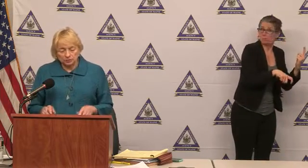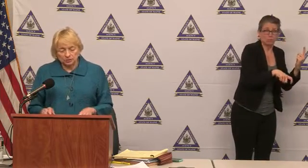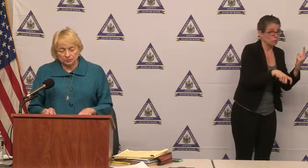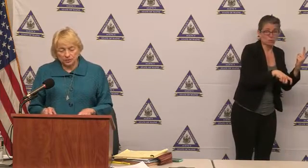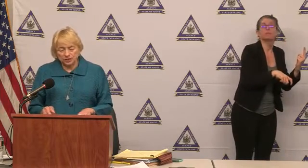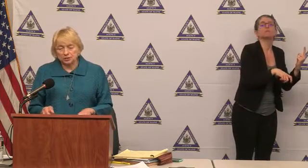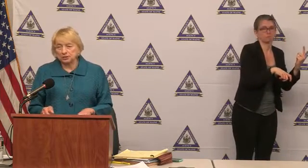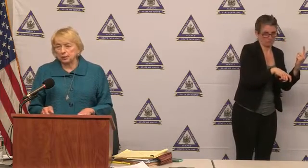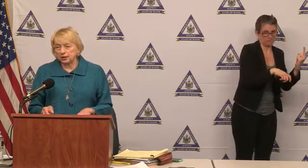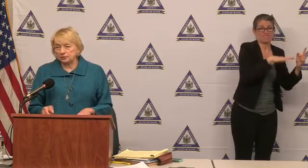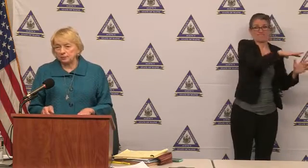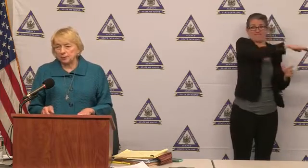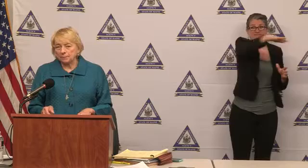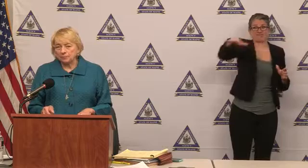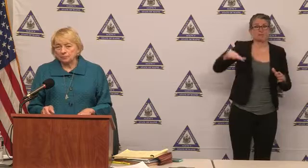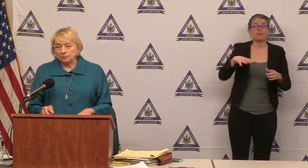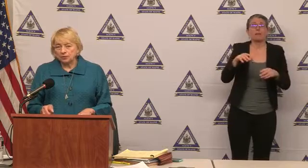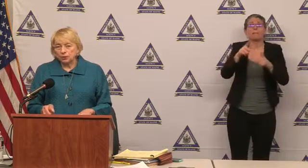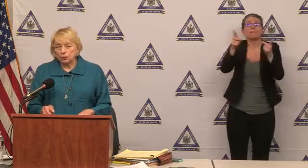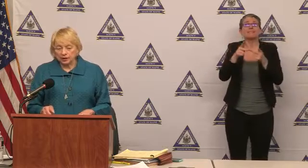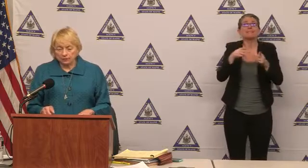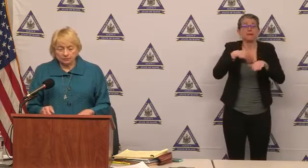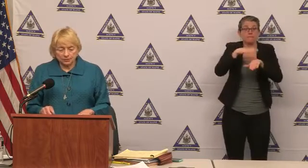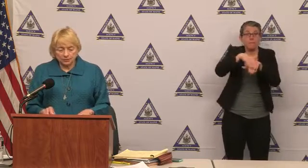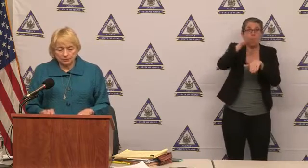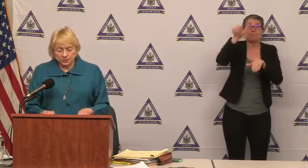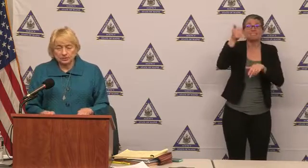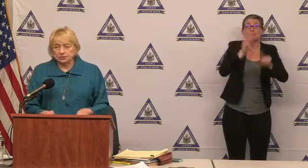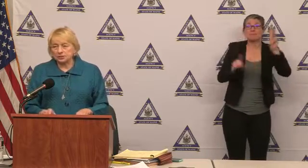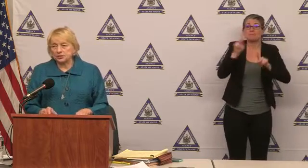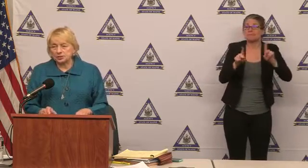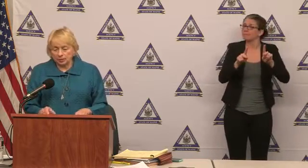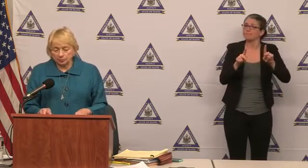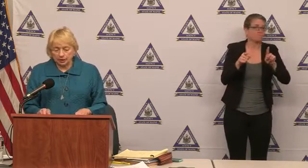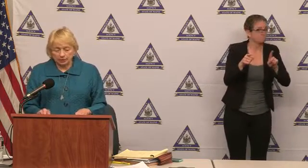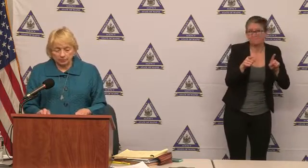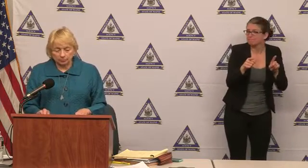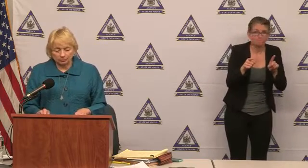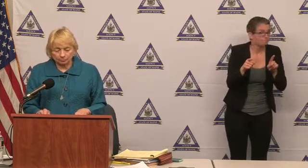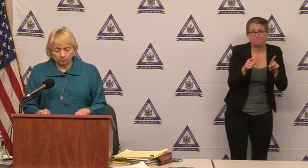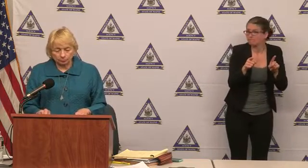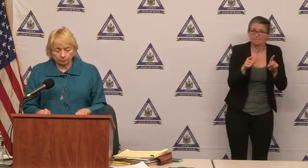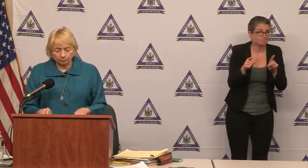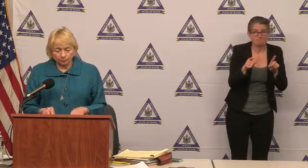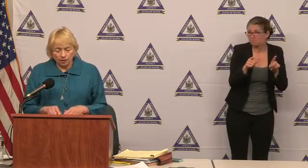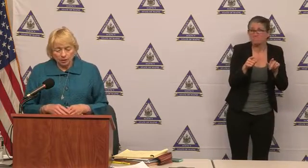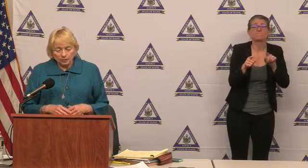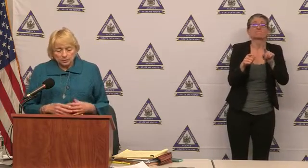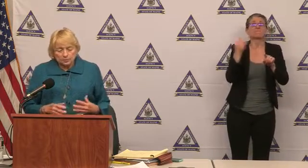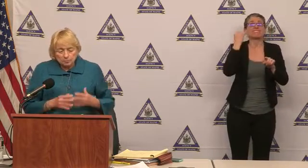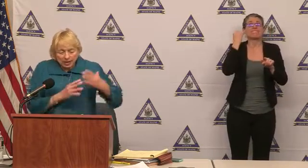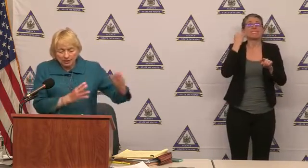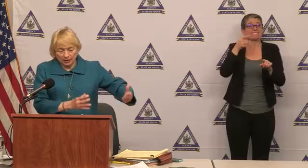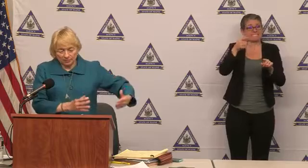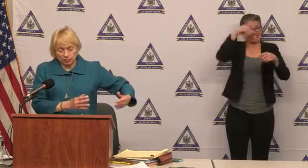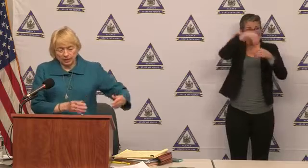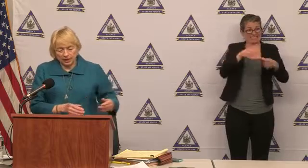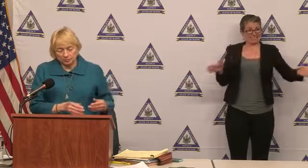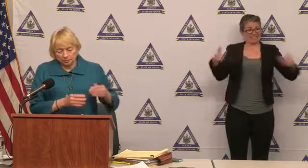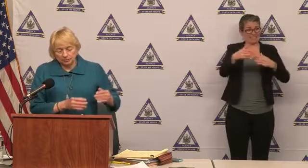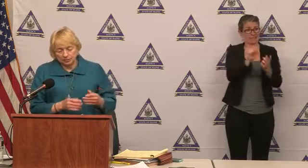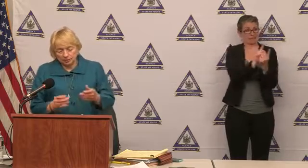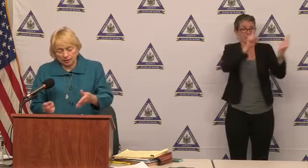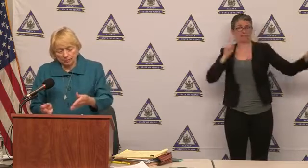workers to convene in a space where physical distancing is not practical. This mandates what I